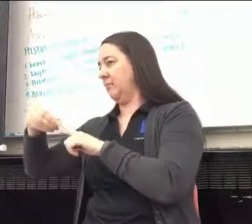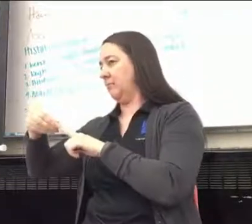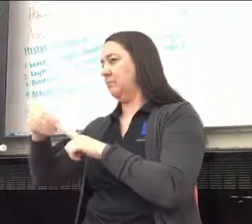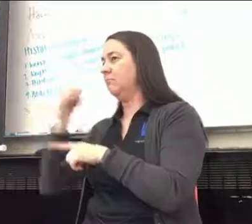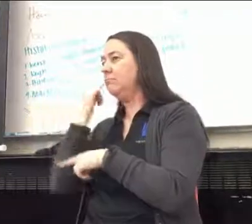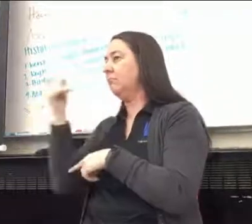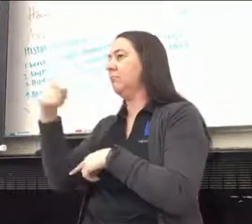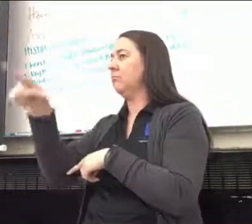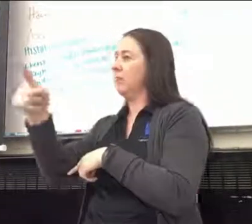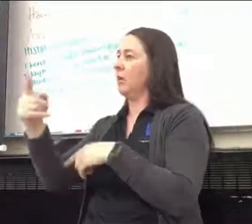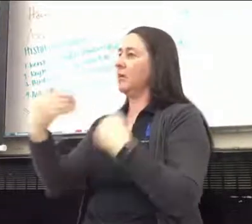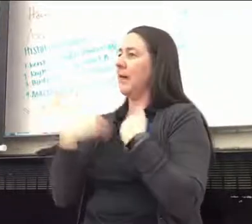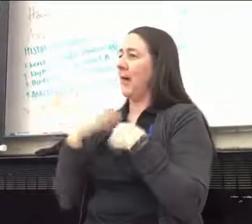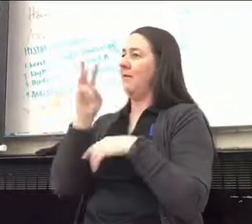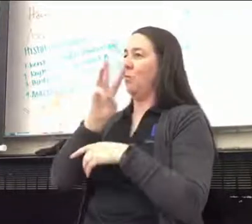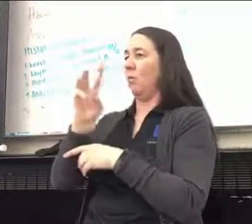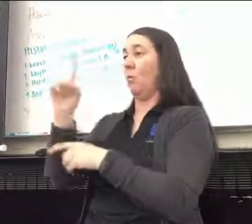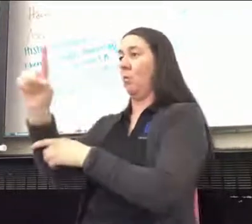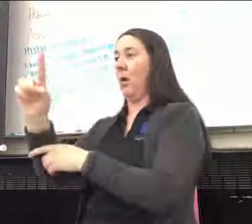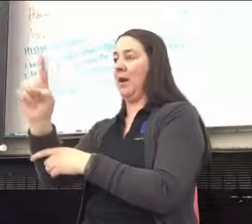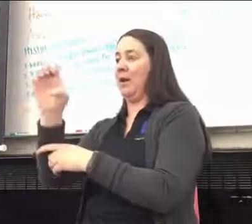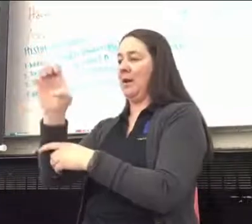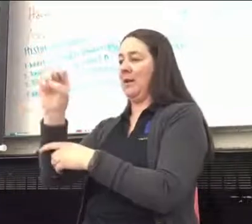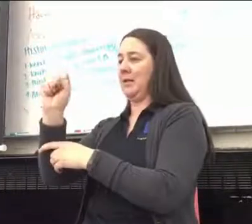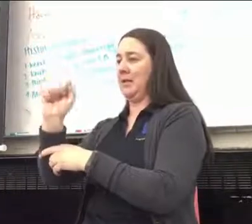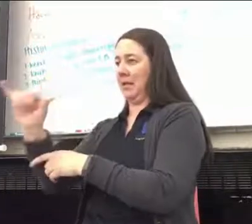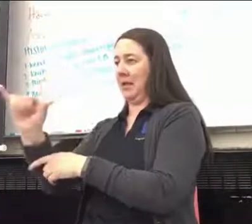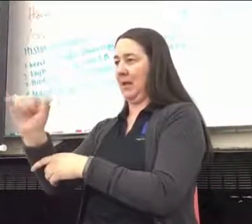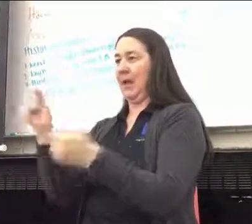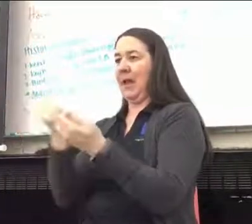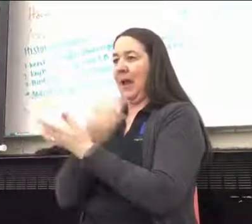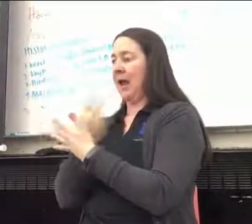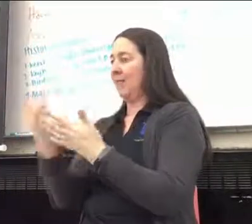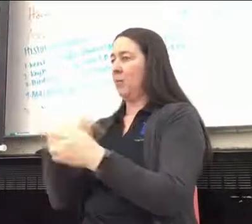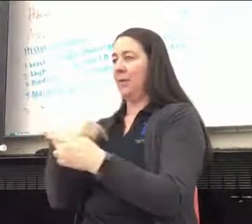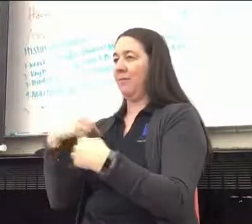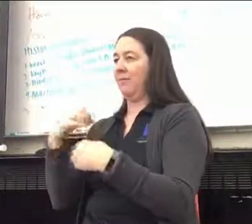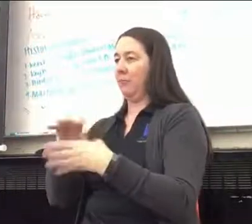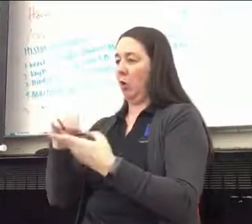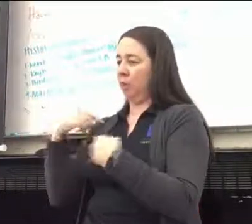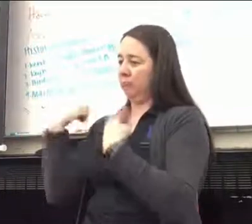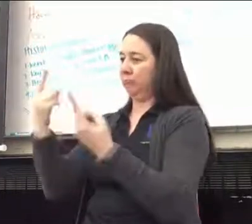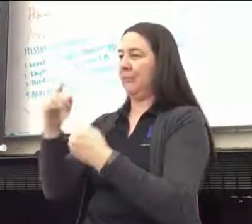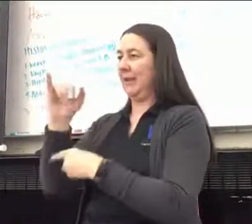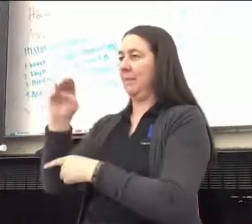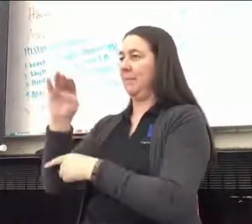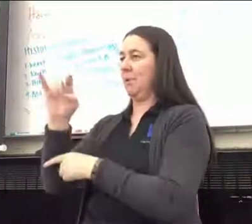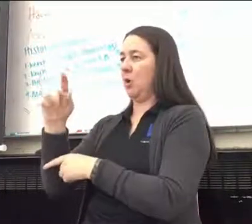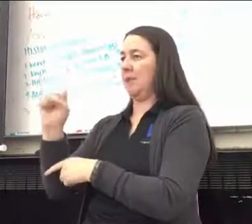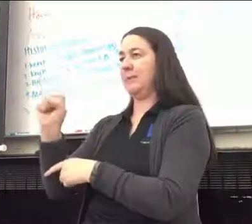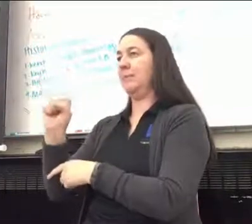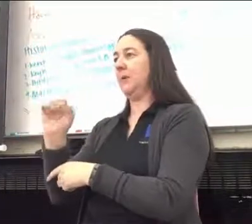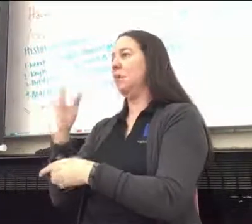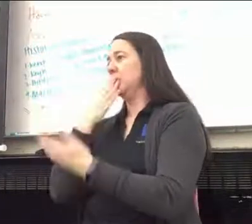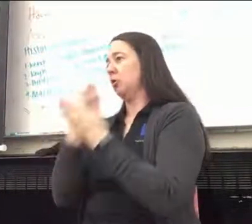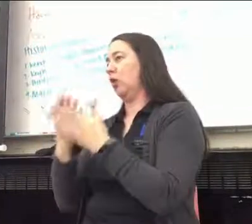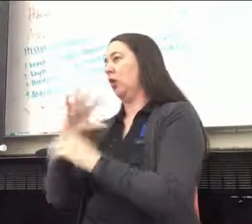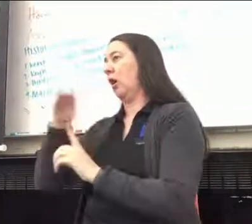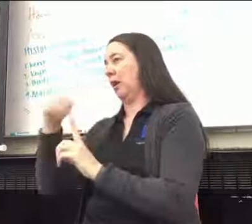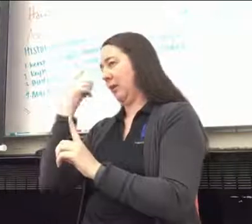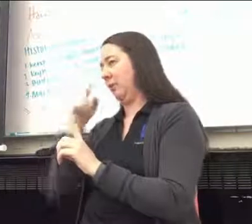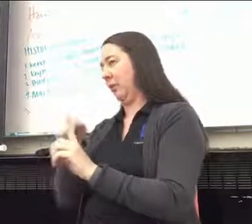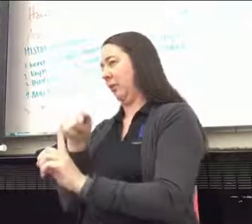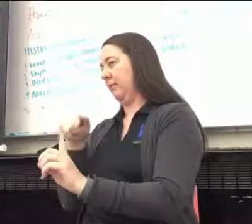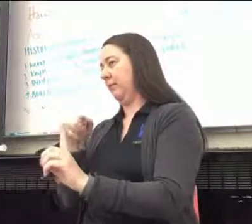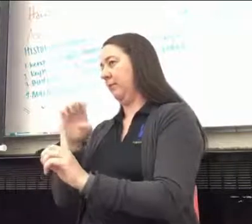a World War I essay, all that we've learned about imperialism works as a great historical context. Now, we're going to briefly